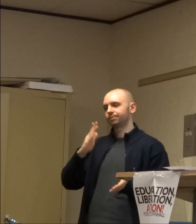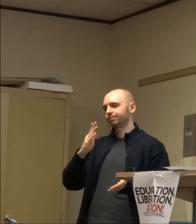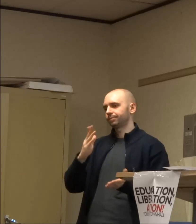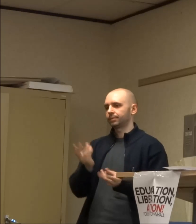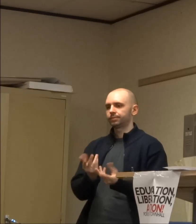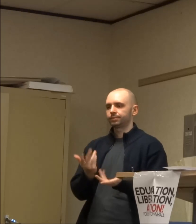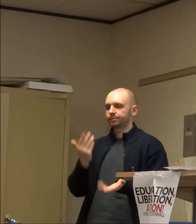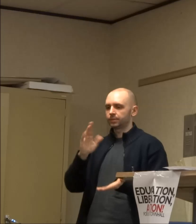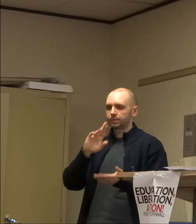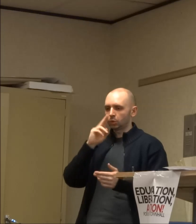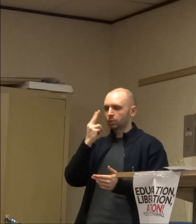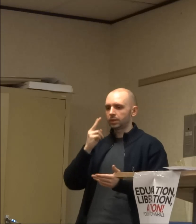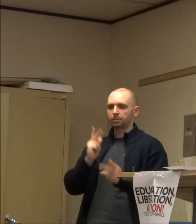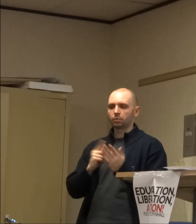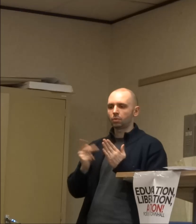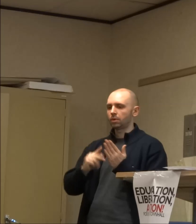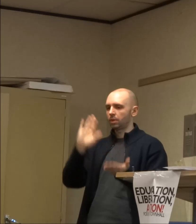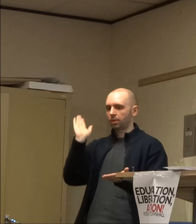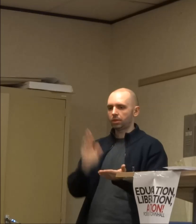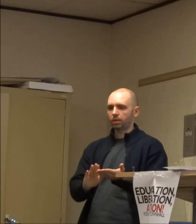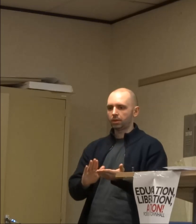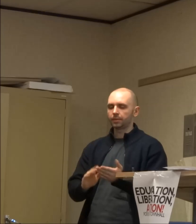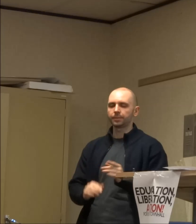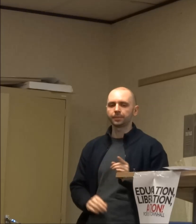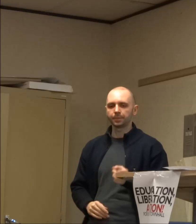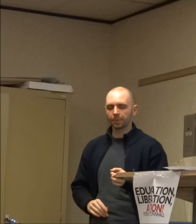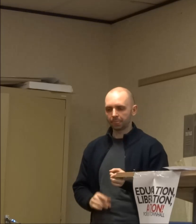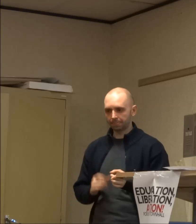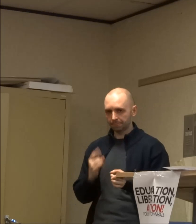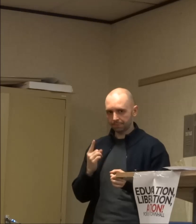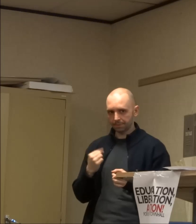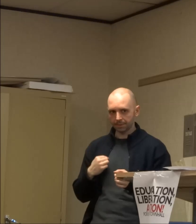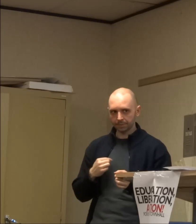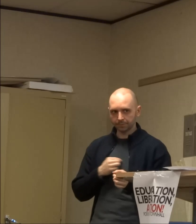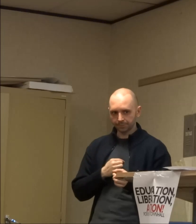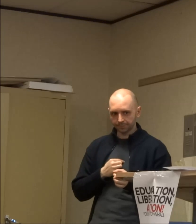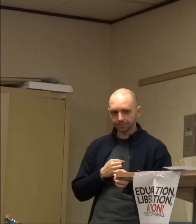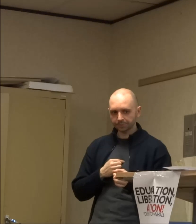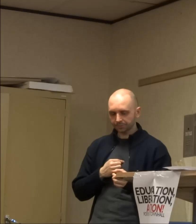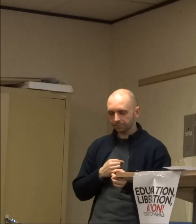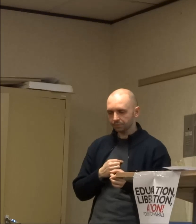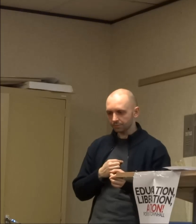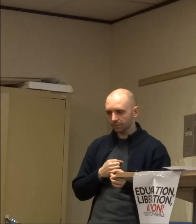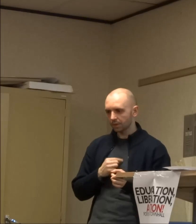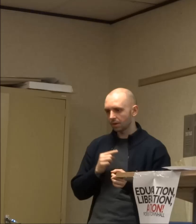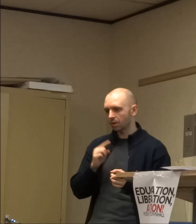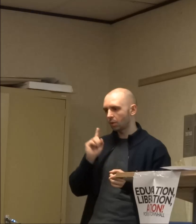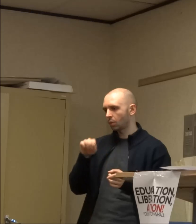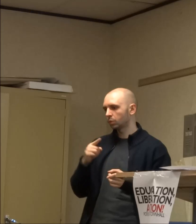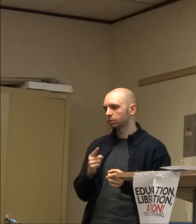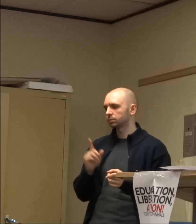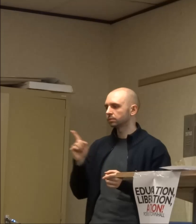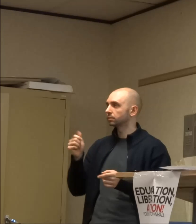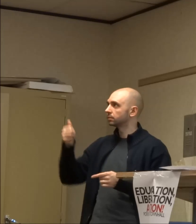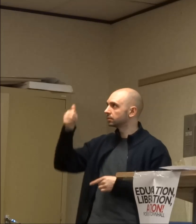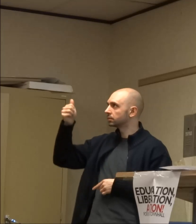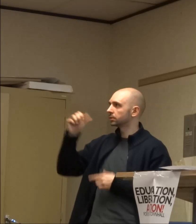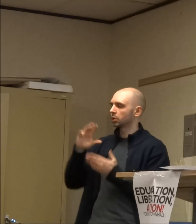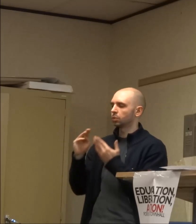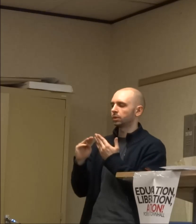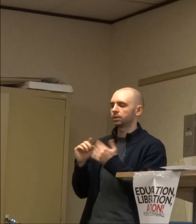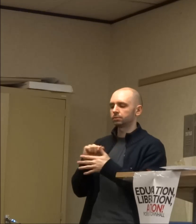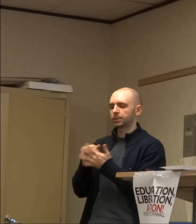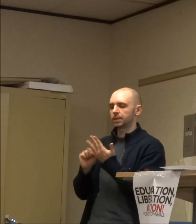in terms of program design and would only have the final approval over major curriculum matters, which can